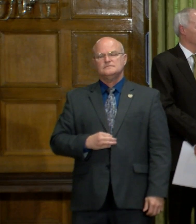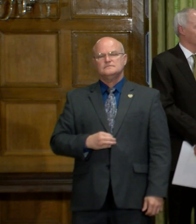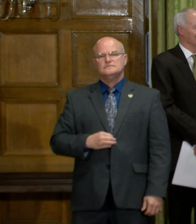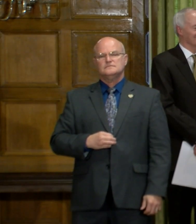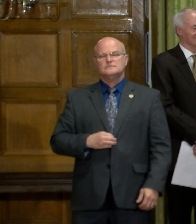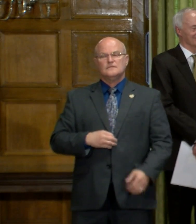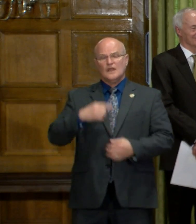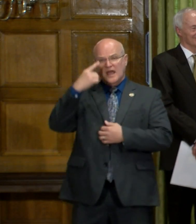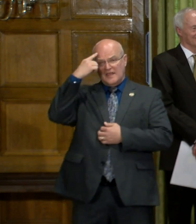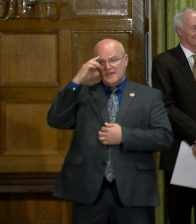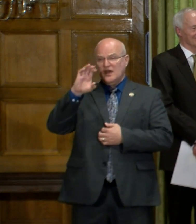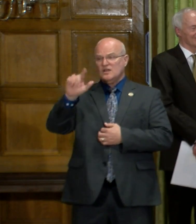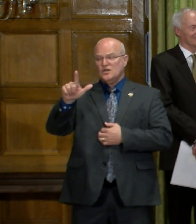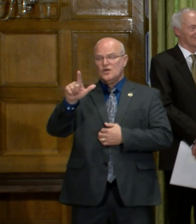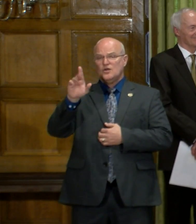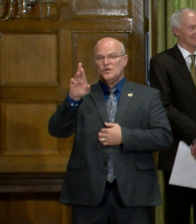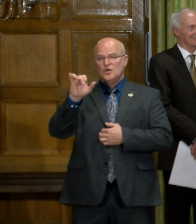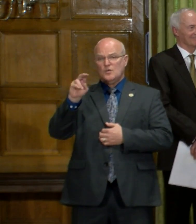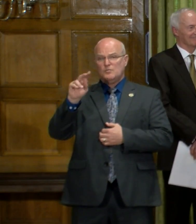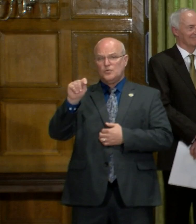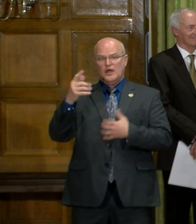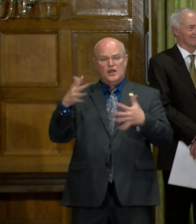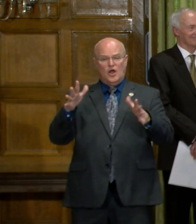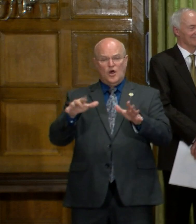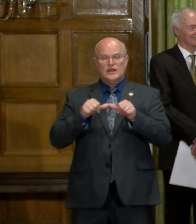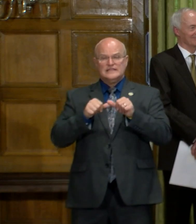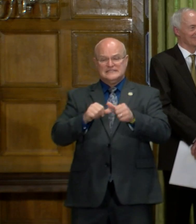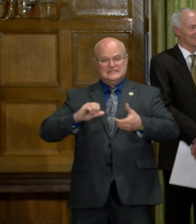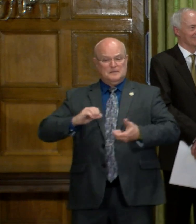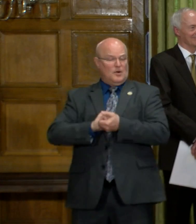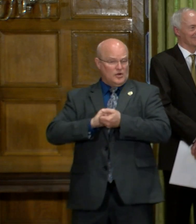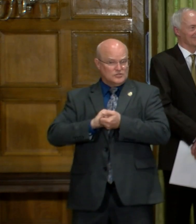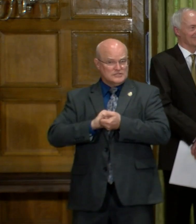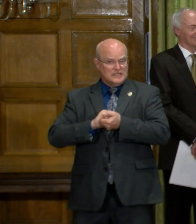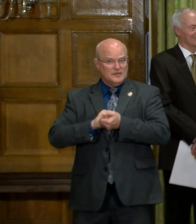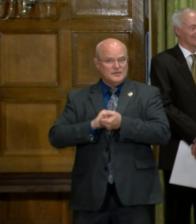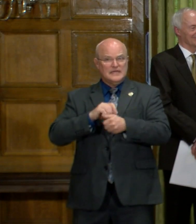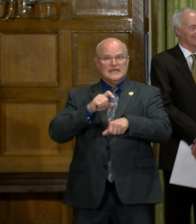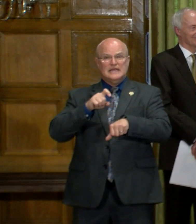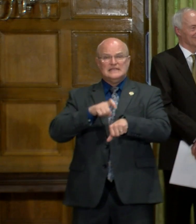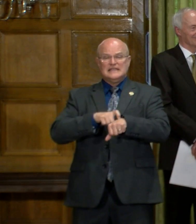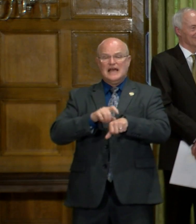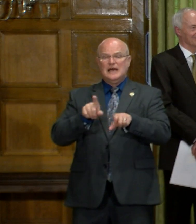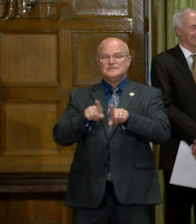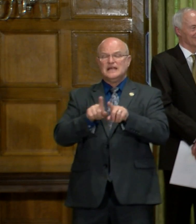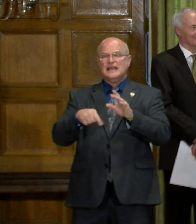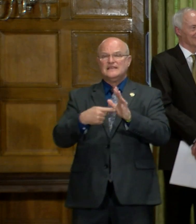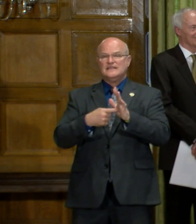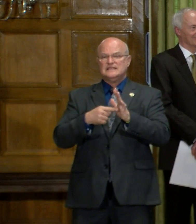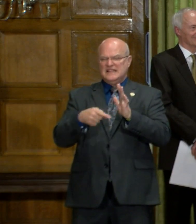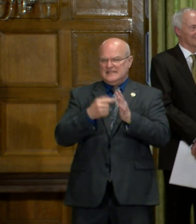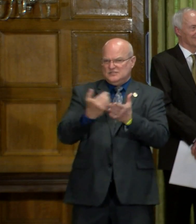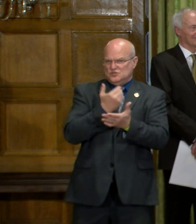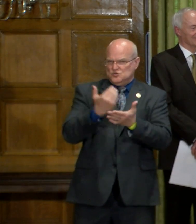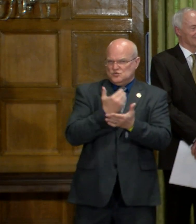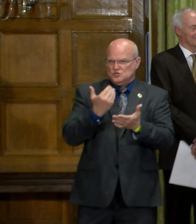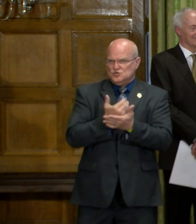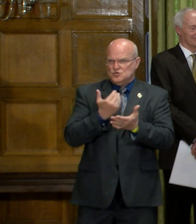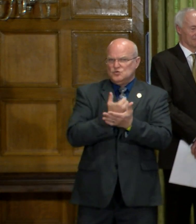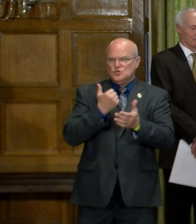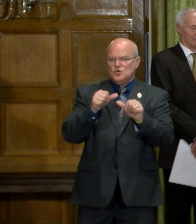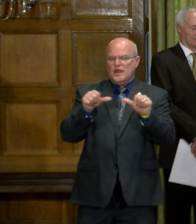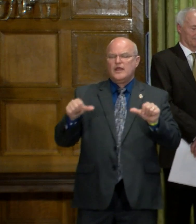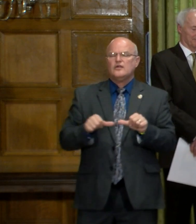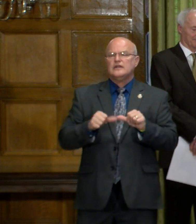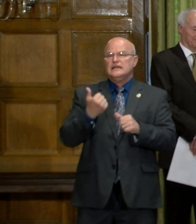I think Colonel Bryant has definitely shared there's already existing partnership. In times like this, again, this is uncharted waters.